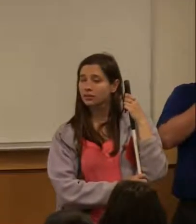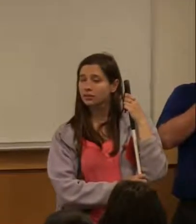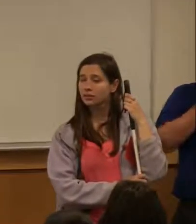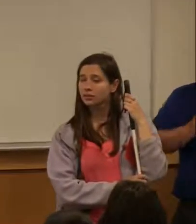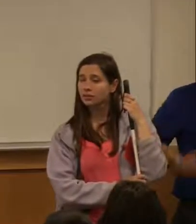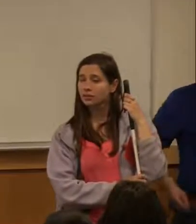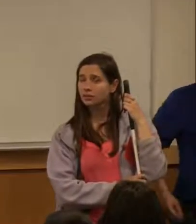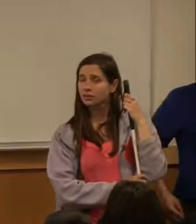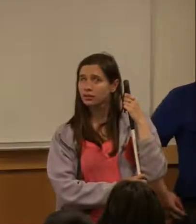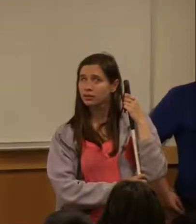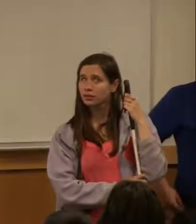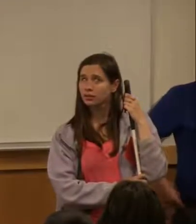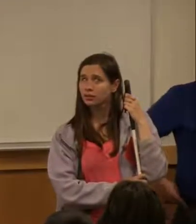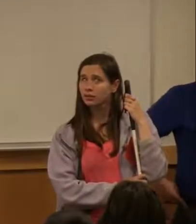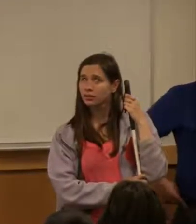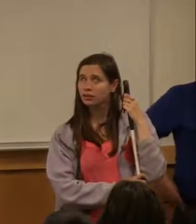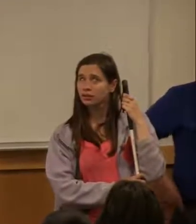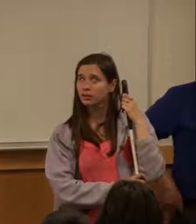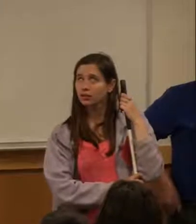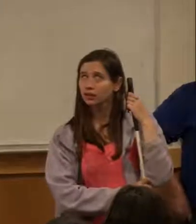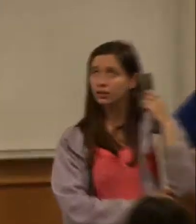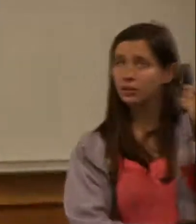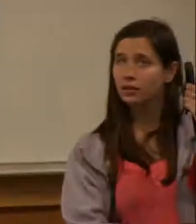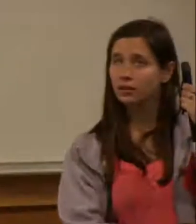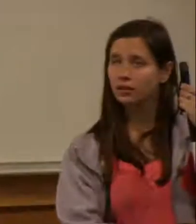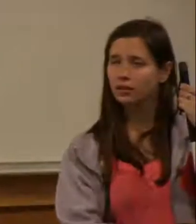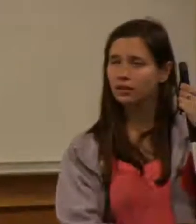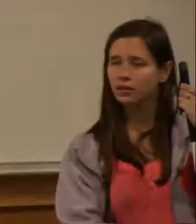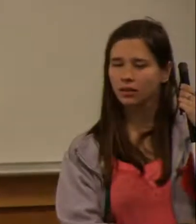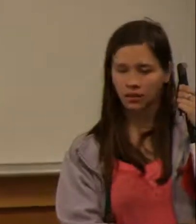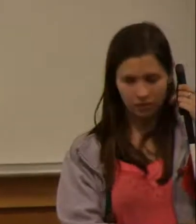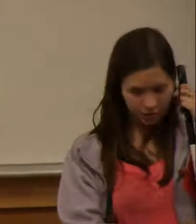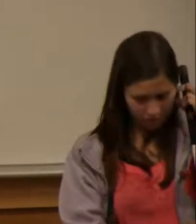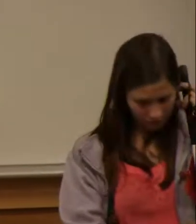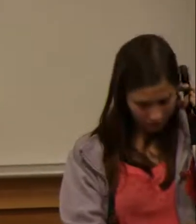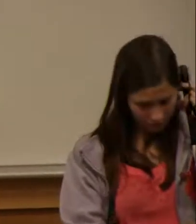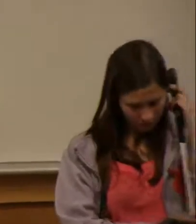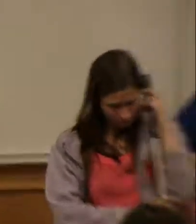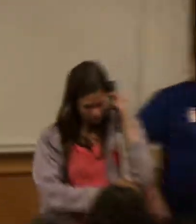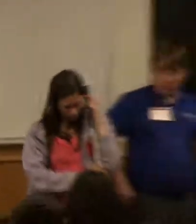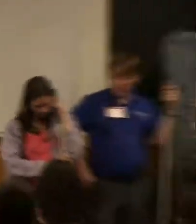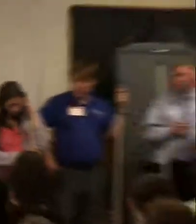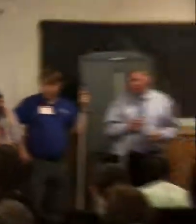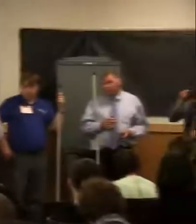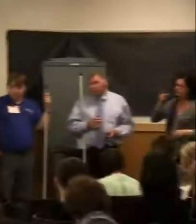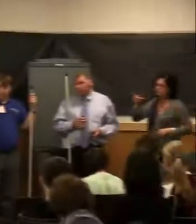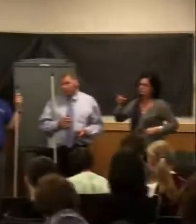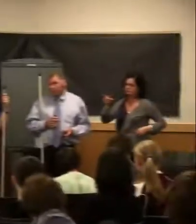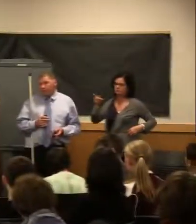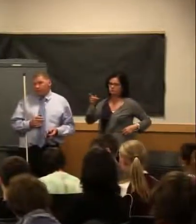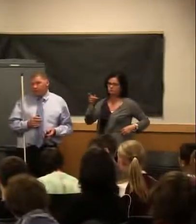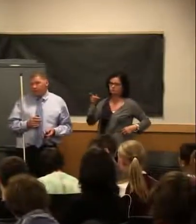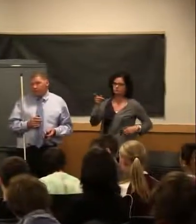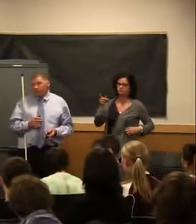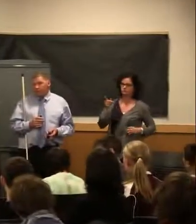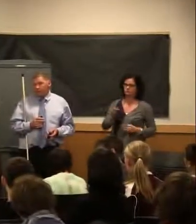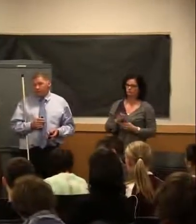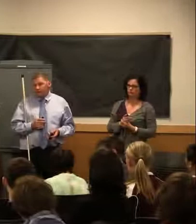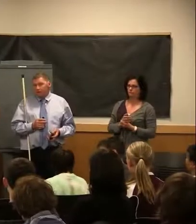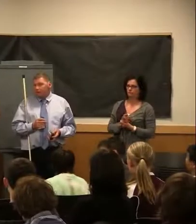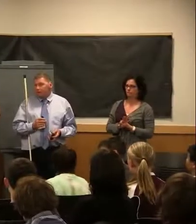diagnosed with, retinitis pigmentosus. Yeah. What is that all about? Well, basically what it does,